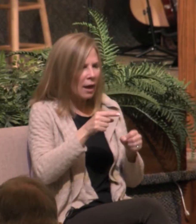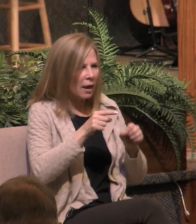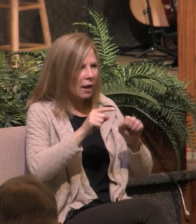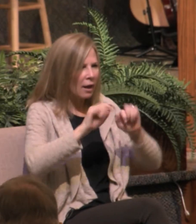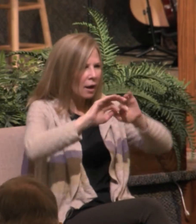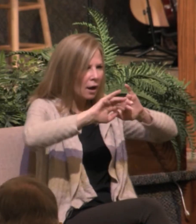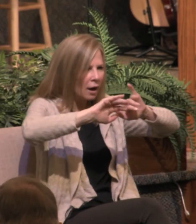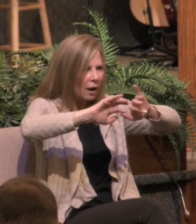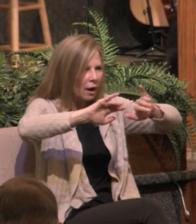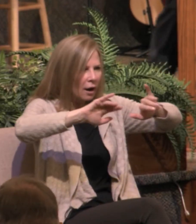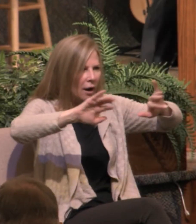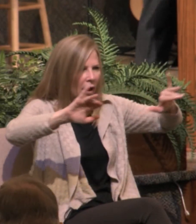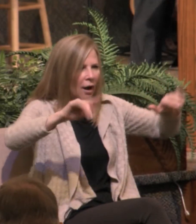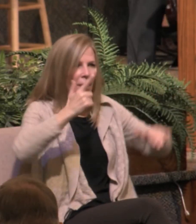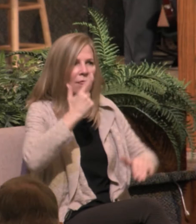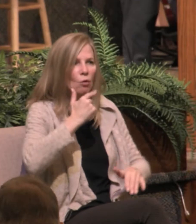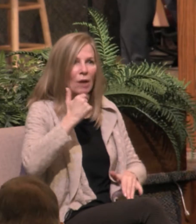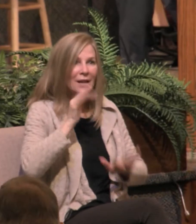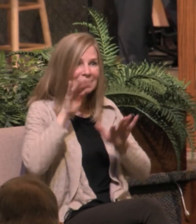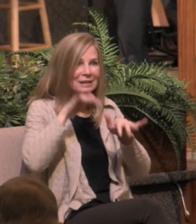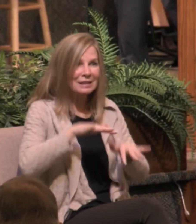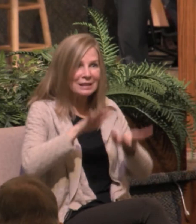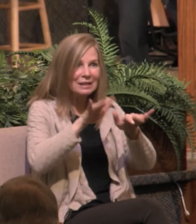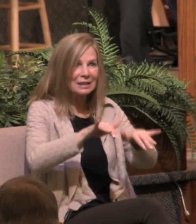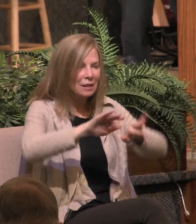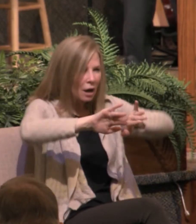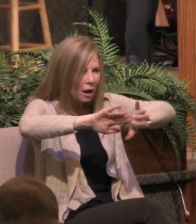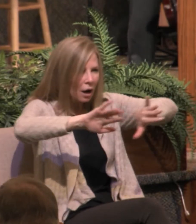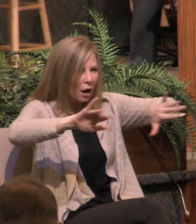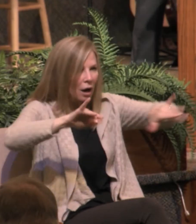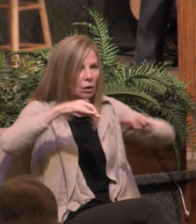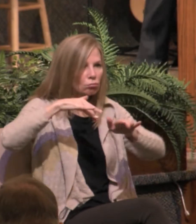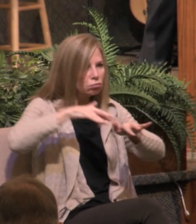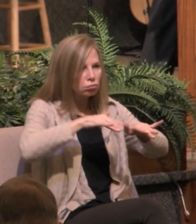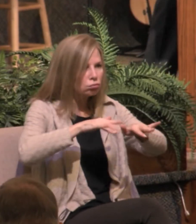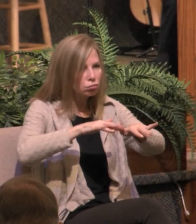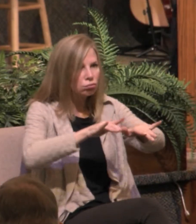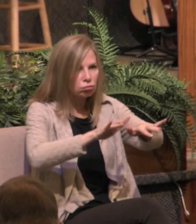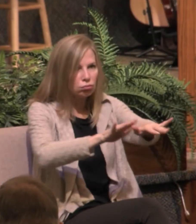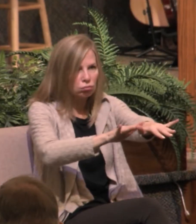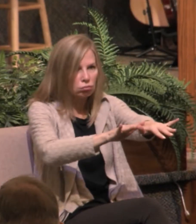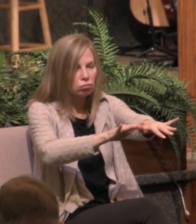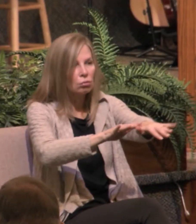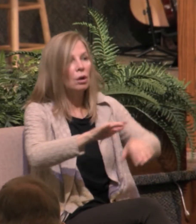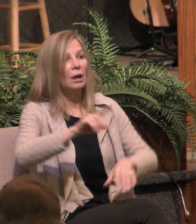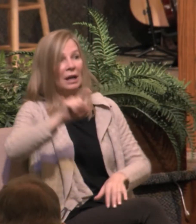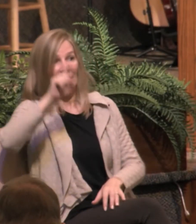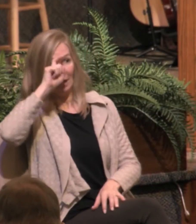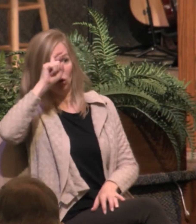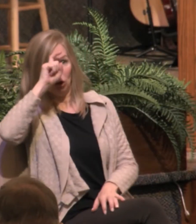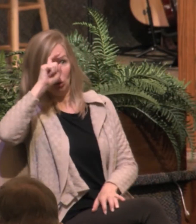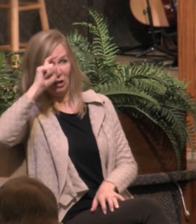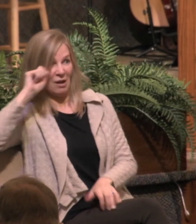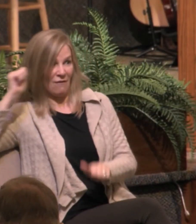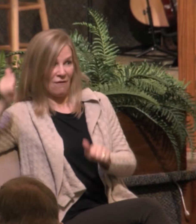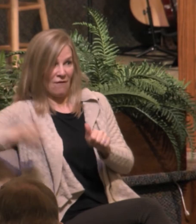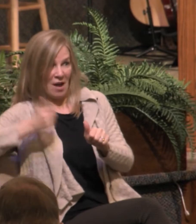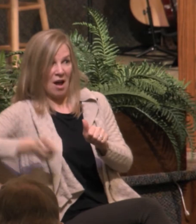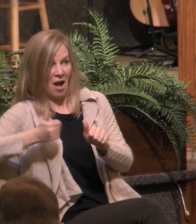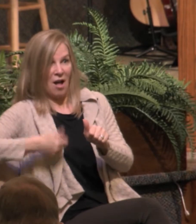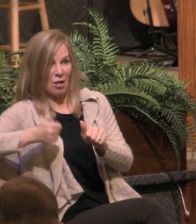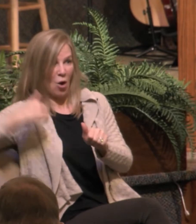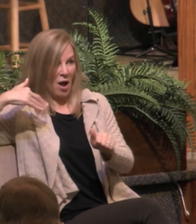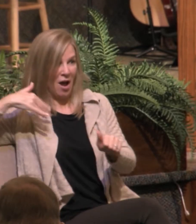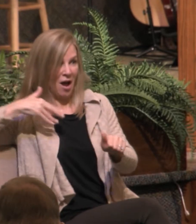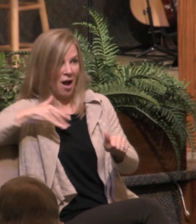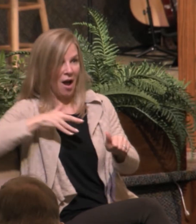though they were passing through dry land. And the Egyptians, when they attempted it, were drowned. Again, this